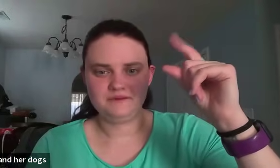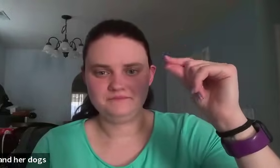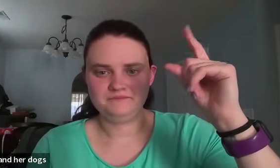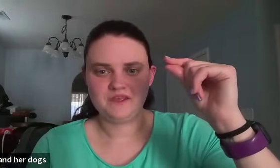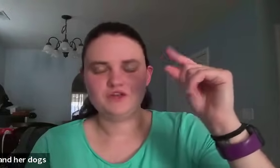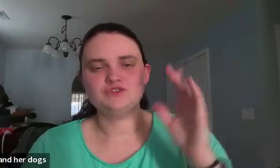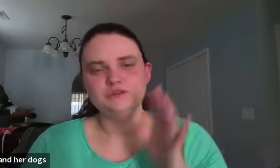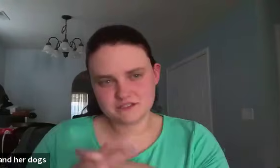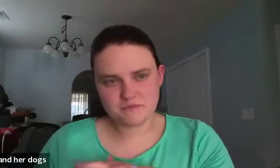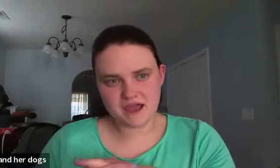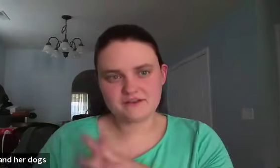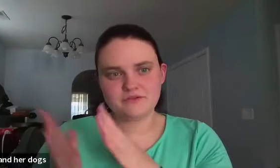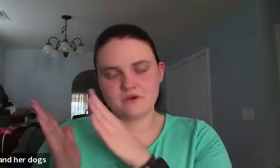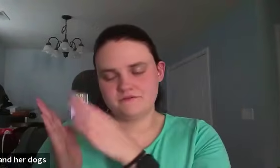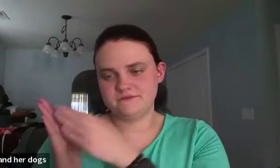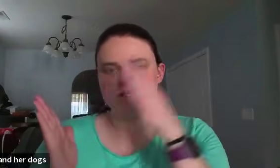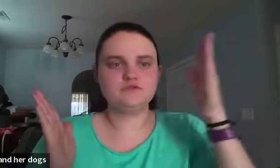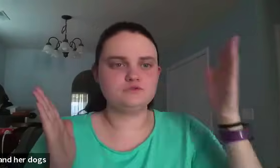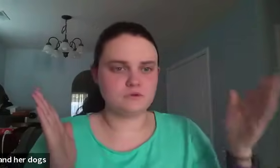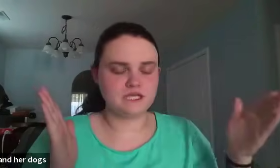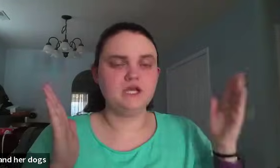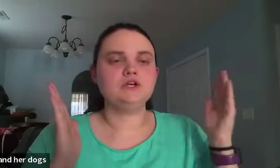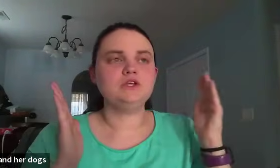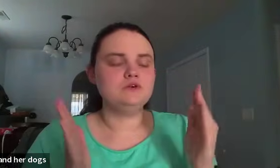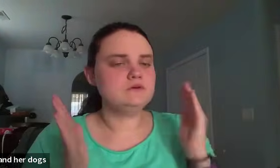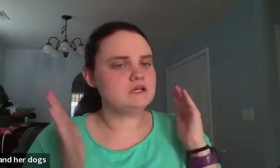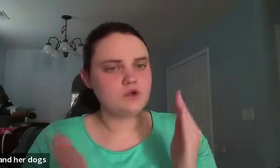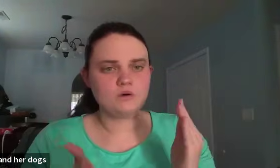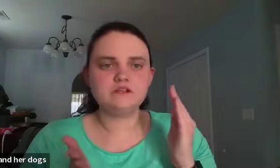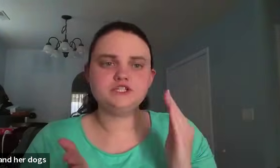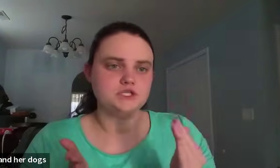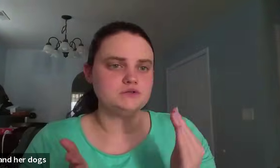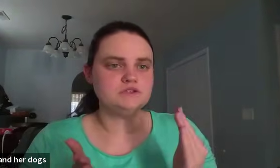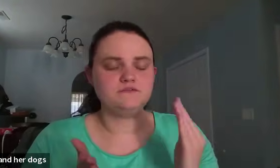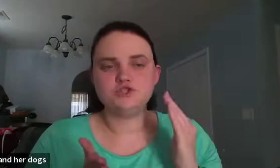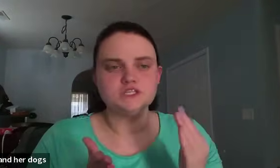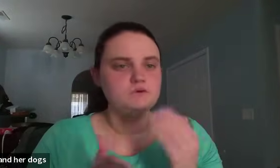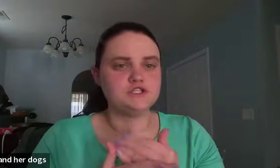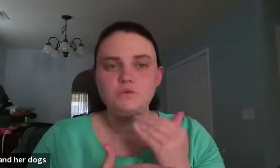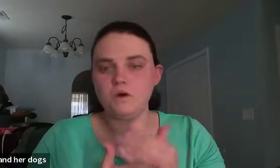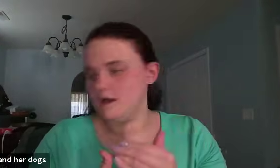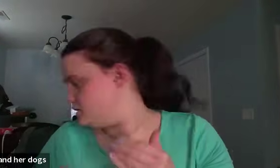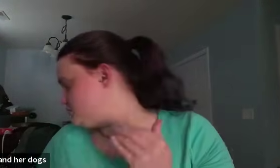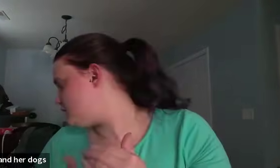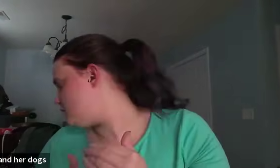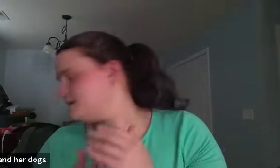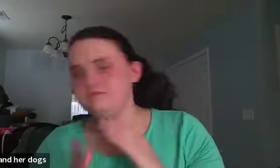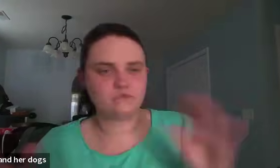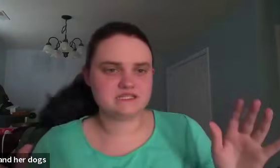Okay, so let's go back, or 15 through 20. You can totally choose if you just want to do one, you pick one and want to